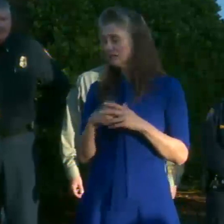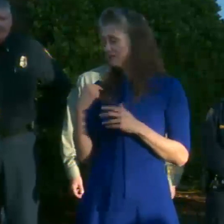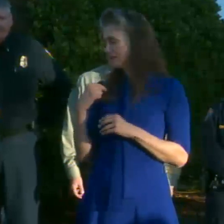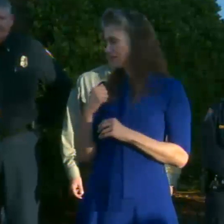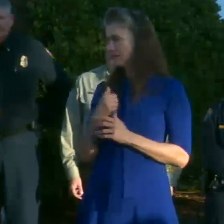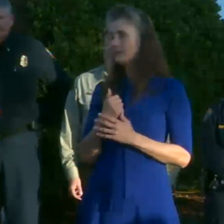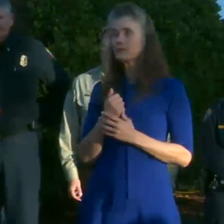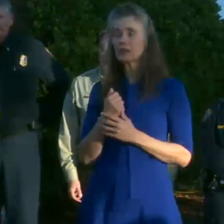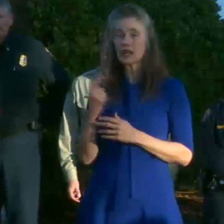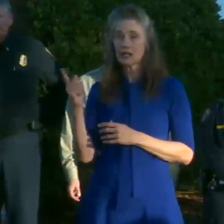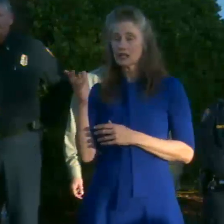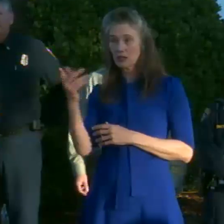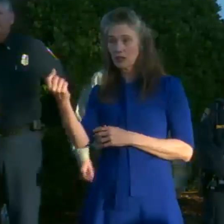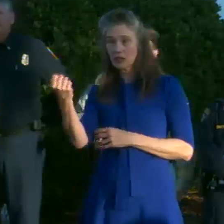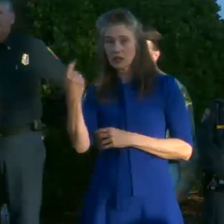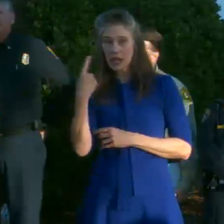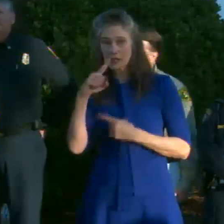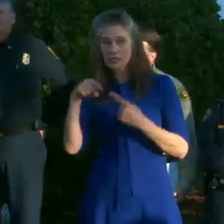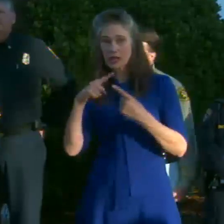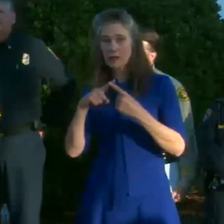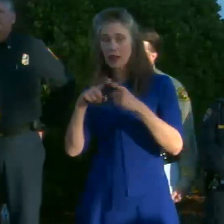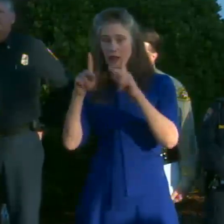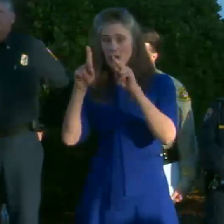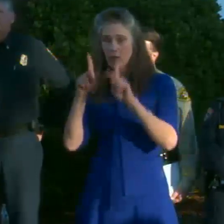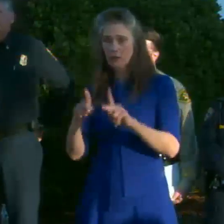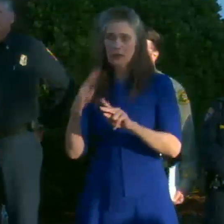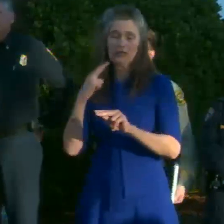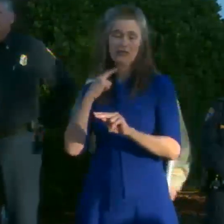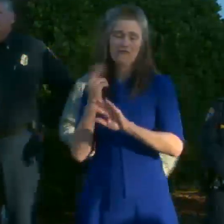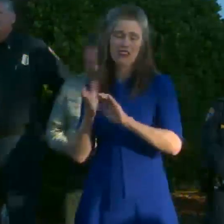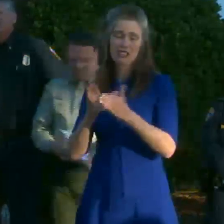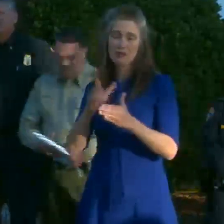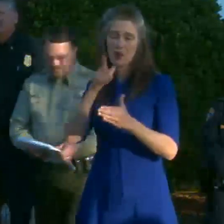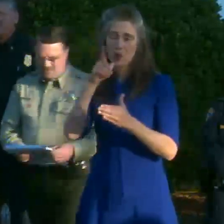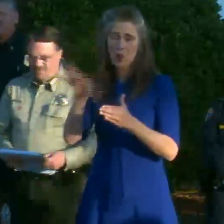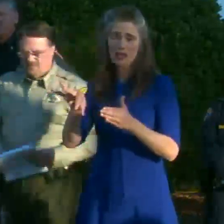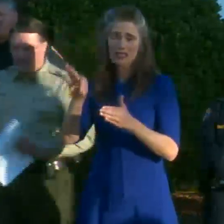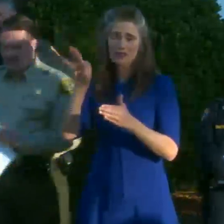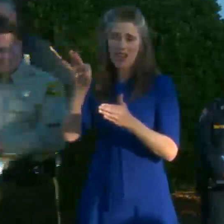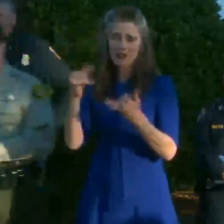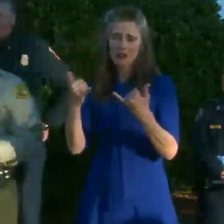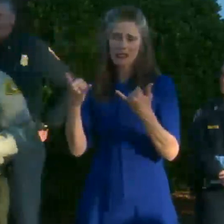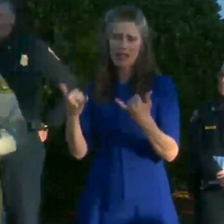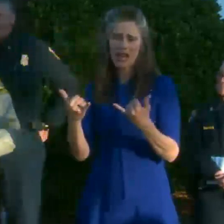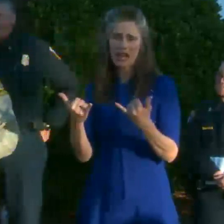Okay, yeah, the question was about the victim that was found today.